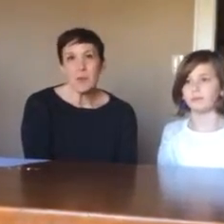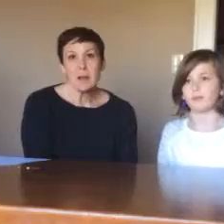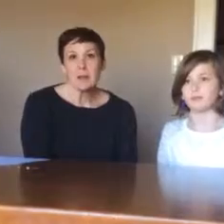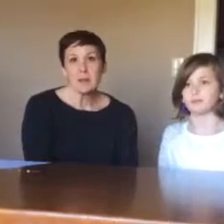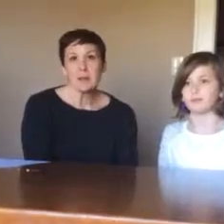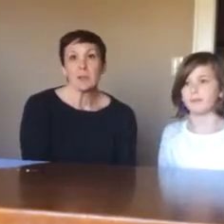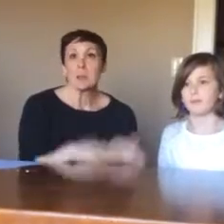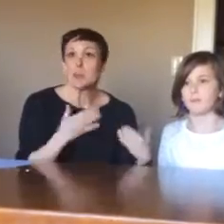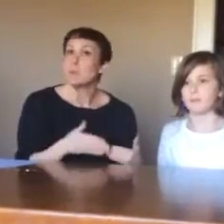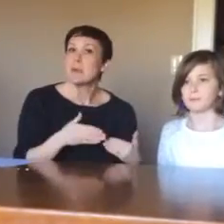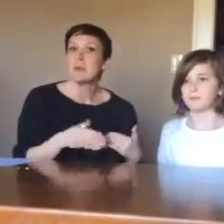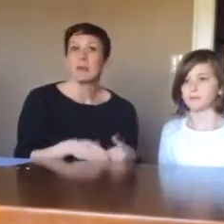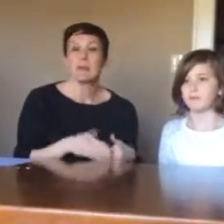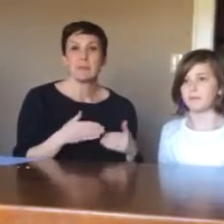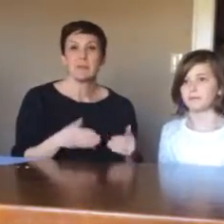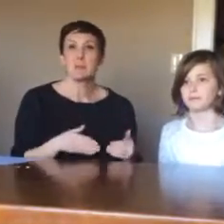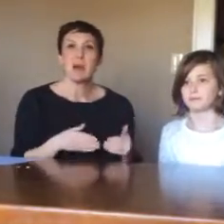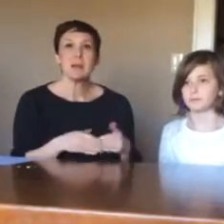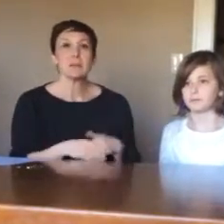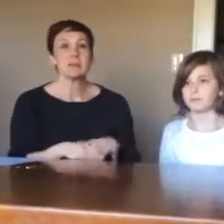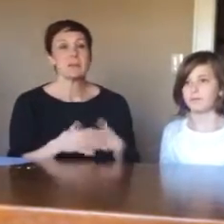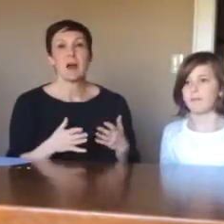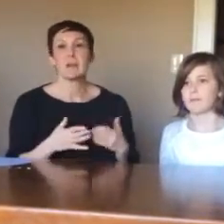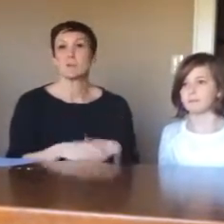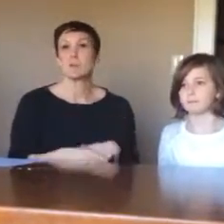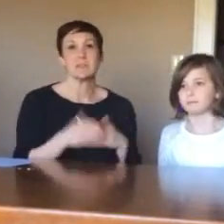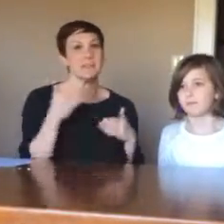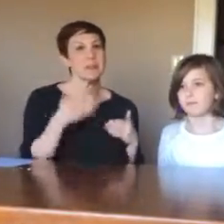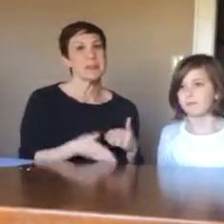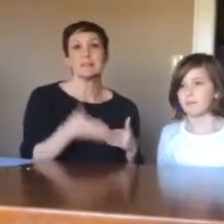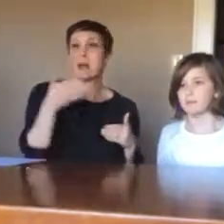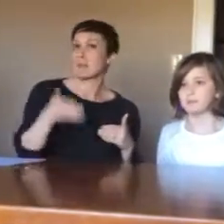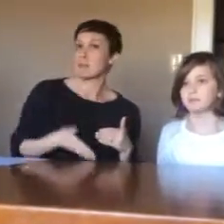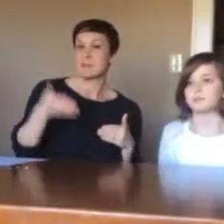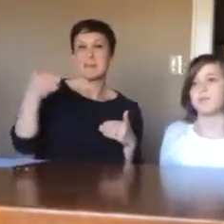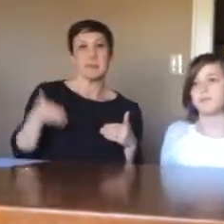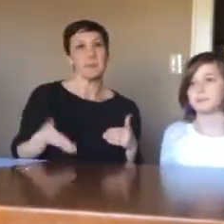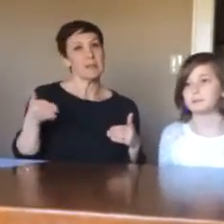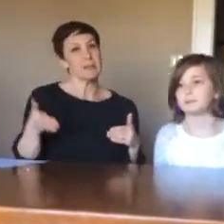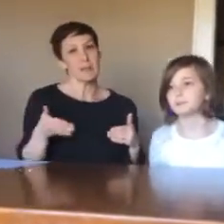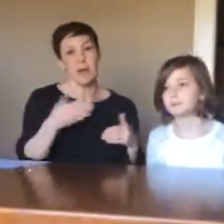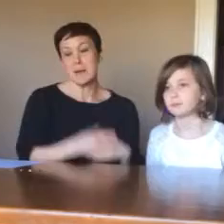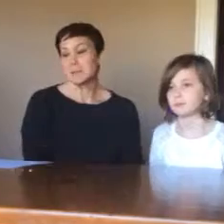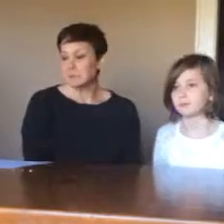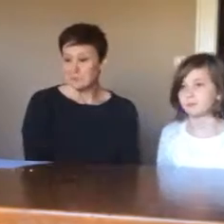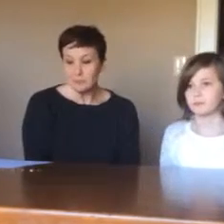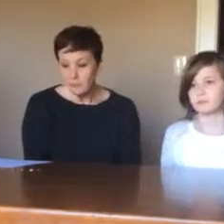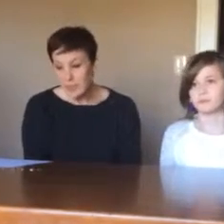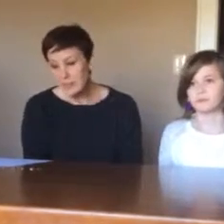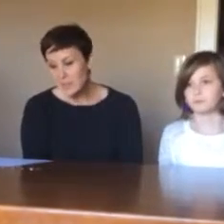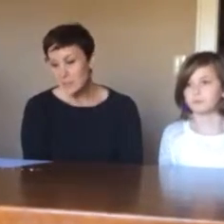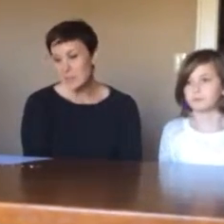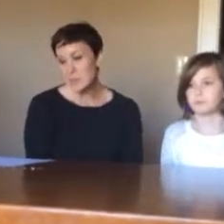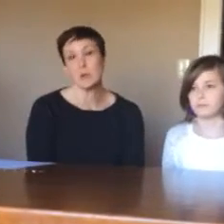want the cueing and the response and the consequence to be exactly the same each time. That's really